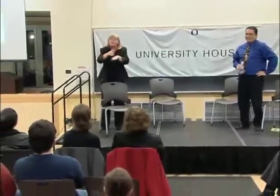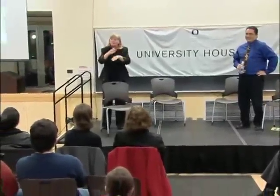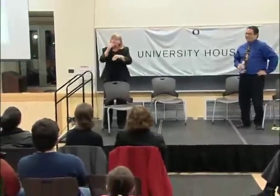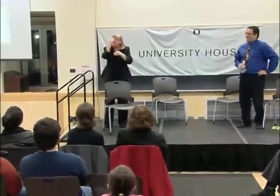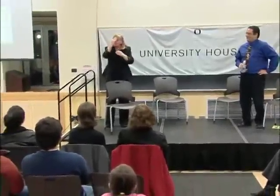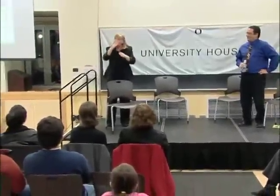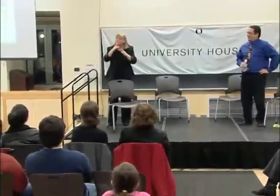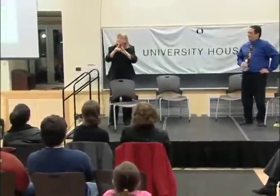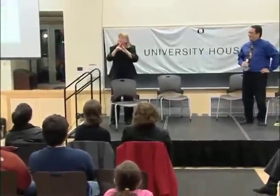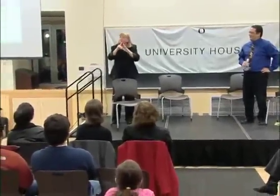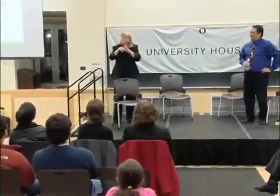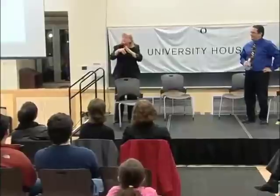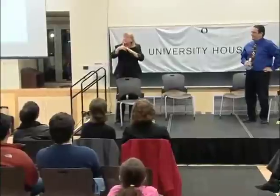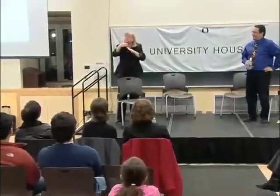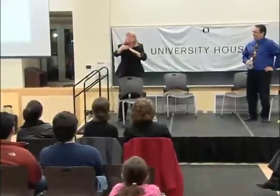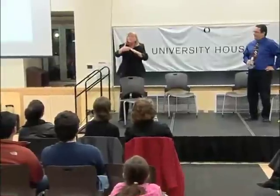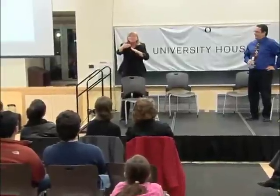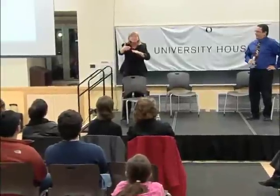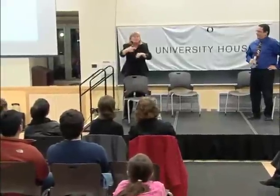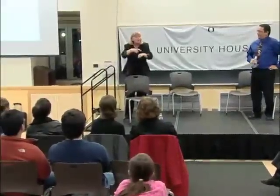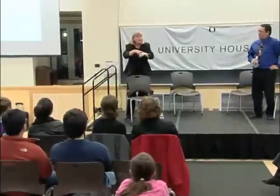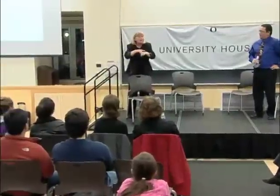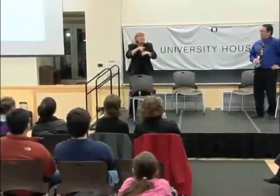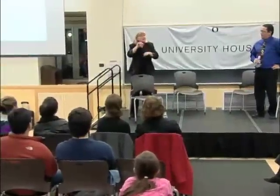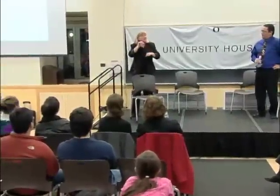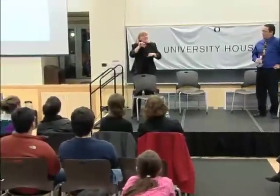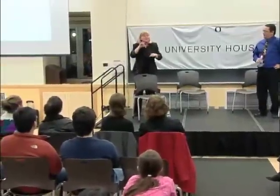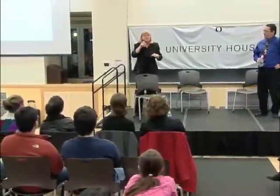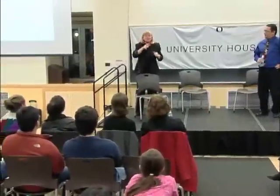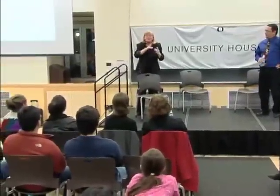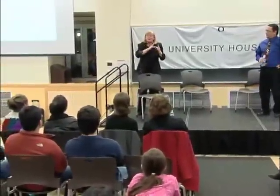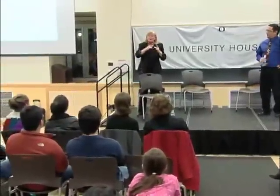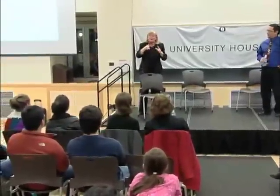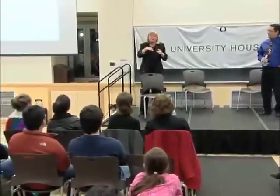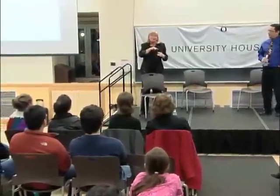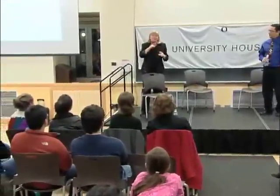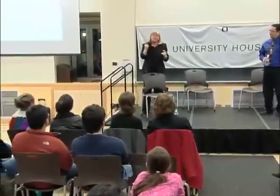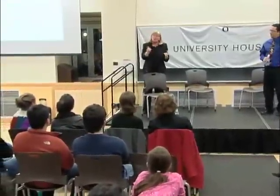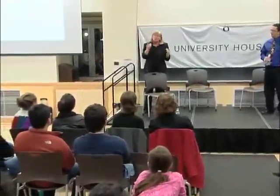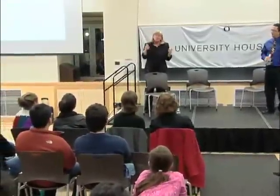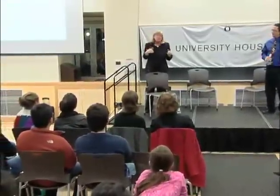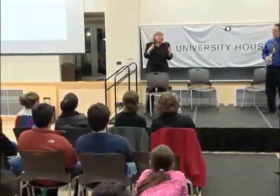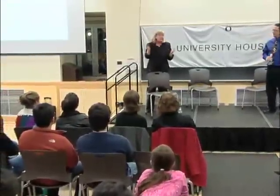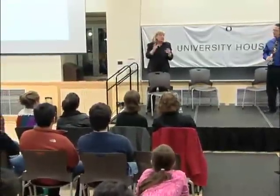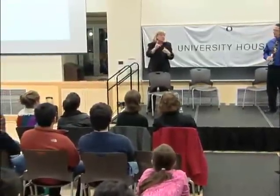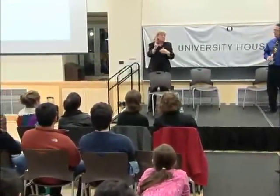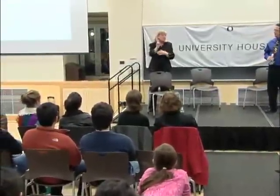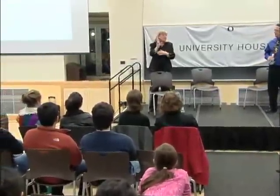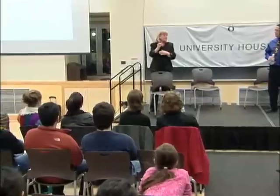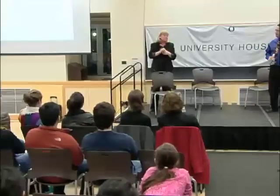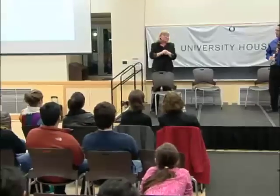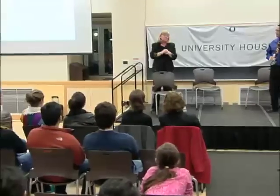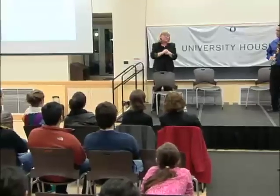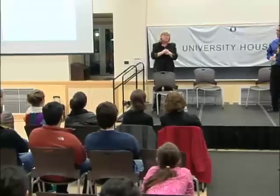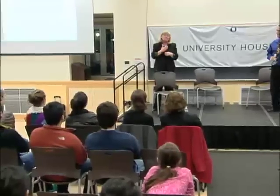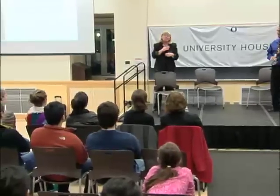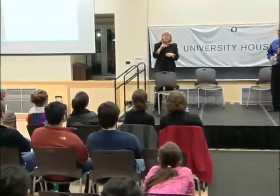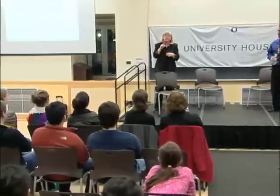the information in due time. If you need to contact us, there's always a way here at the University of Oregon. Please do